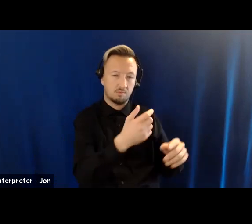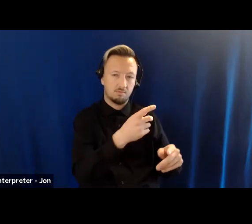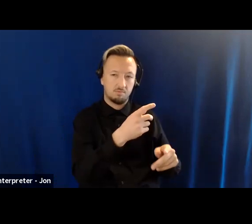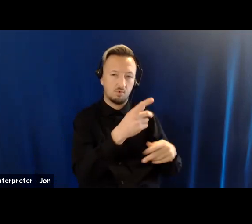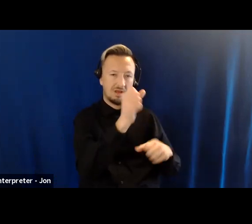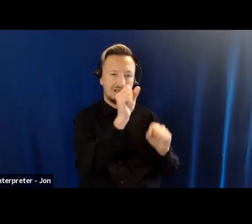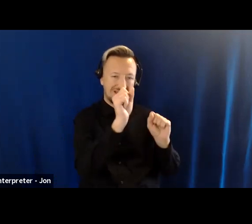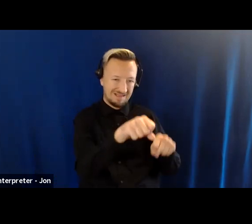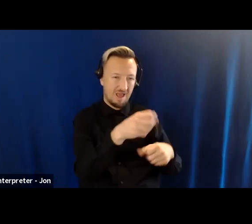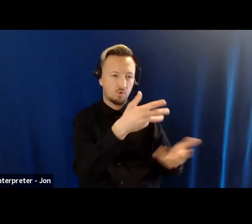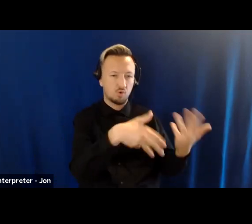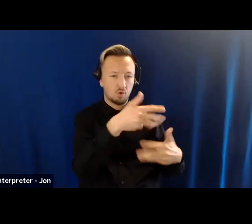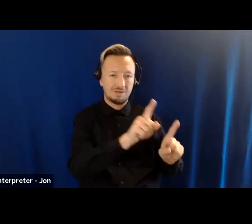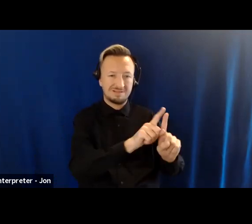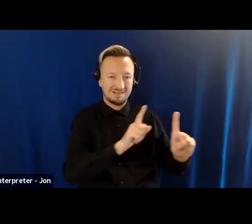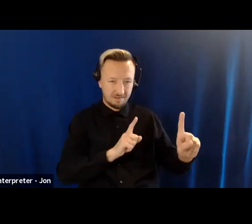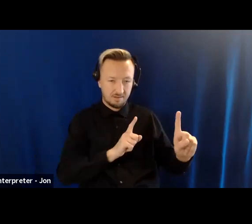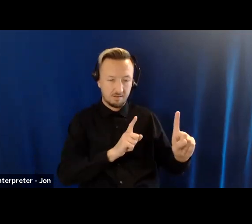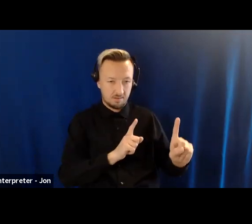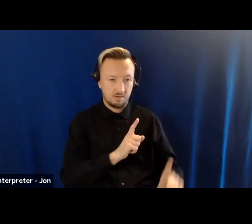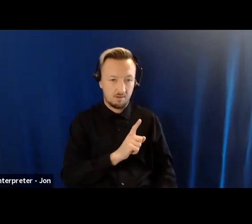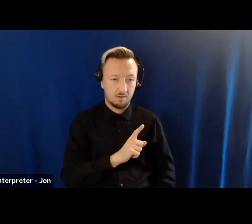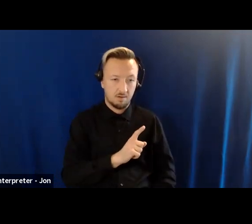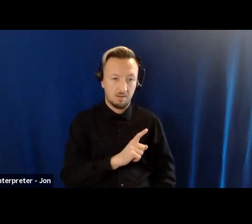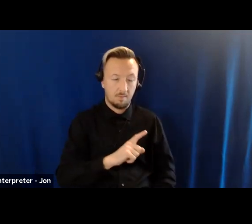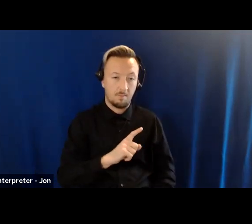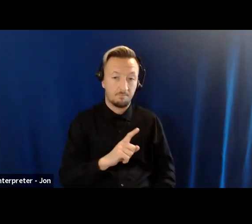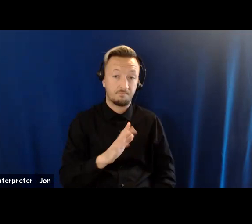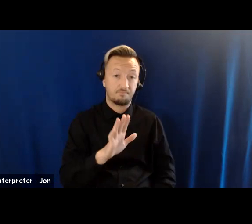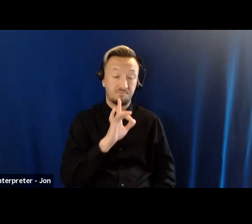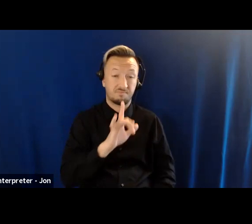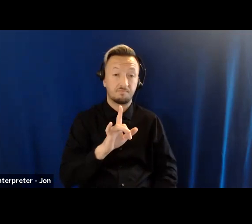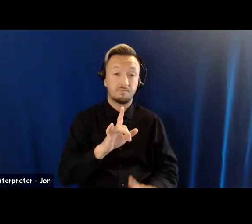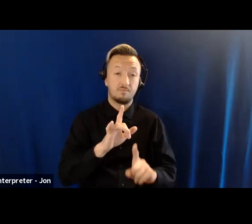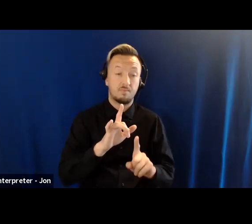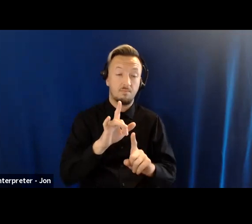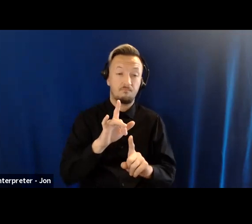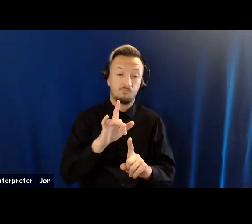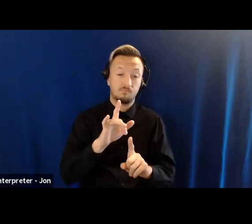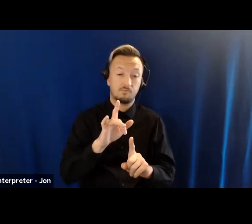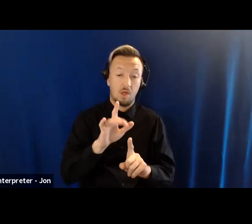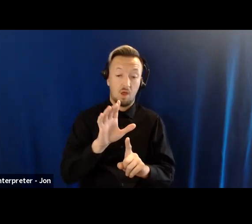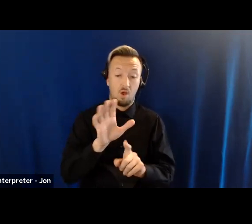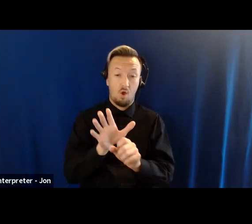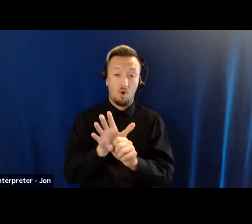In the facilities right now, or pre-COVID, a lot of the nursing facilities already had poor